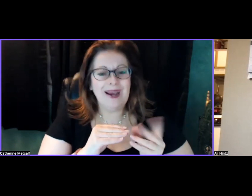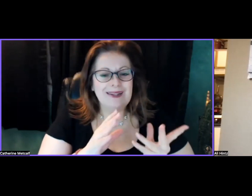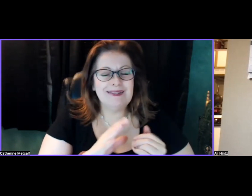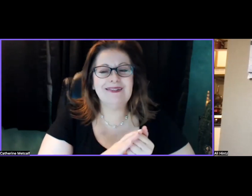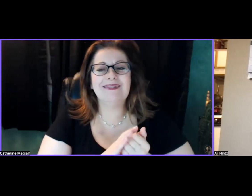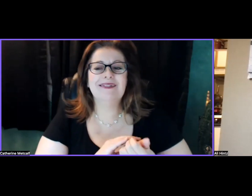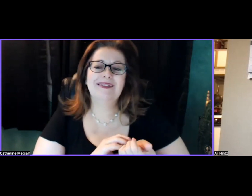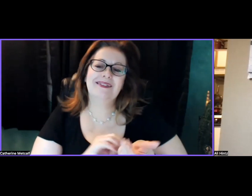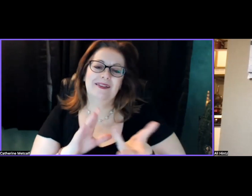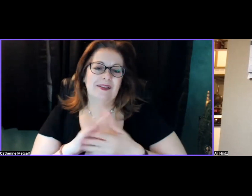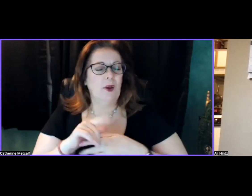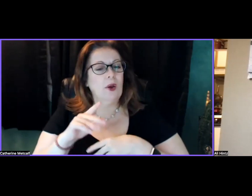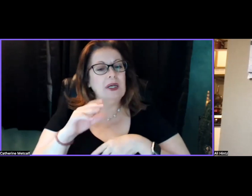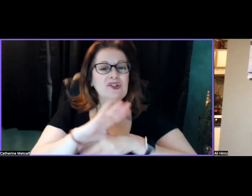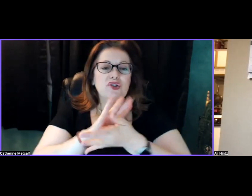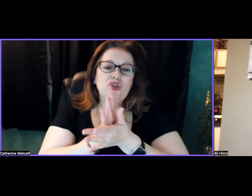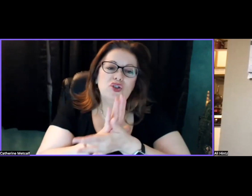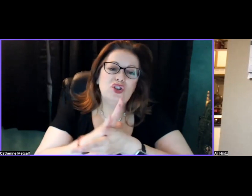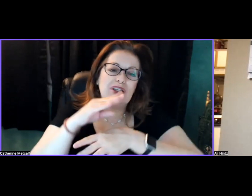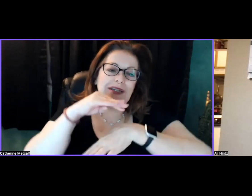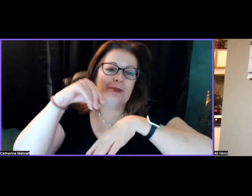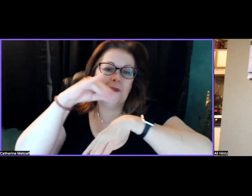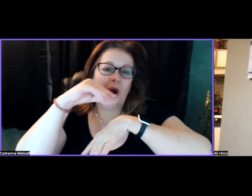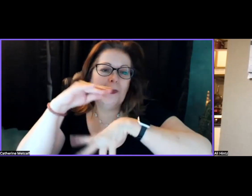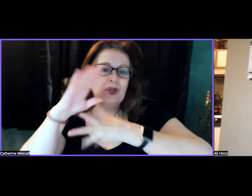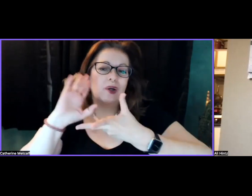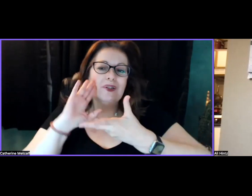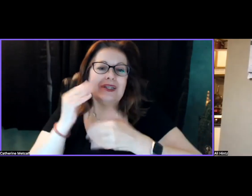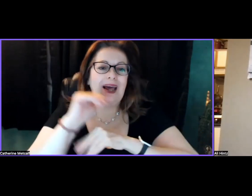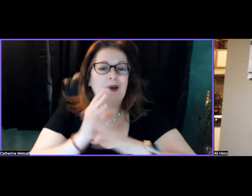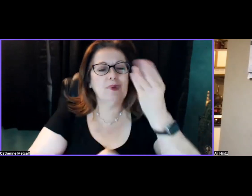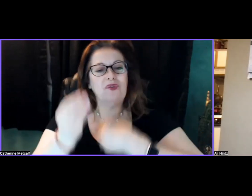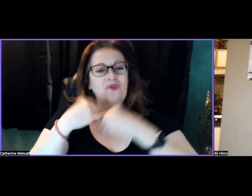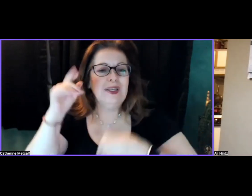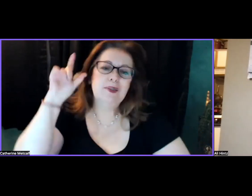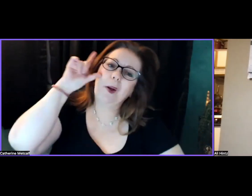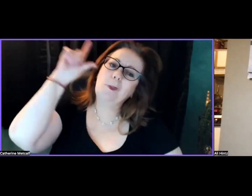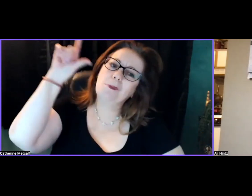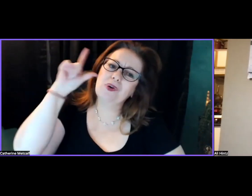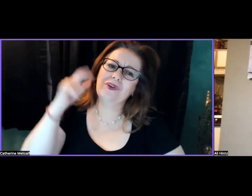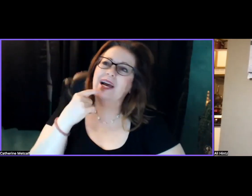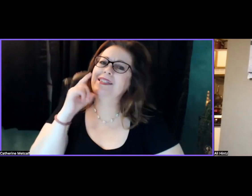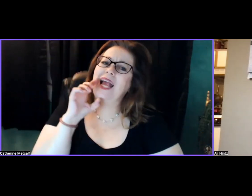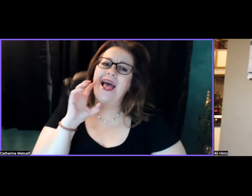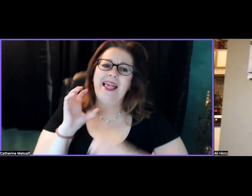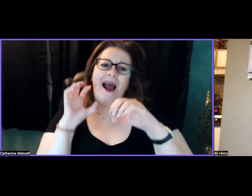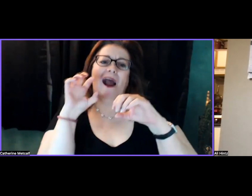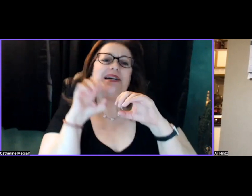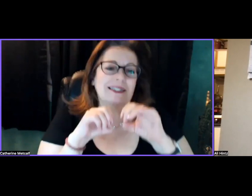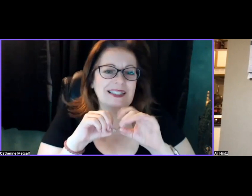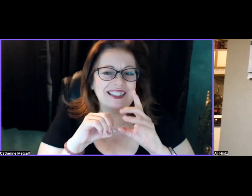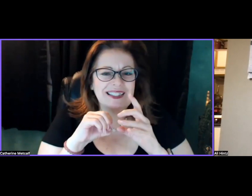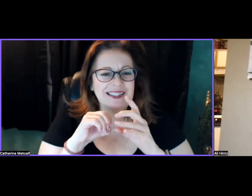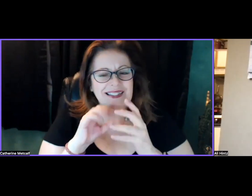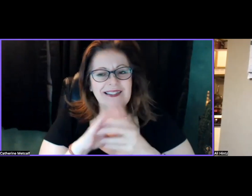ricotta, parmesan. Yes, tonight we'll feast on the moon, dig our teeth into the moon, ton the